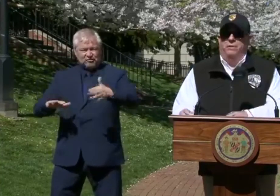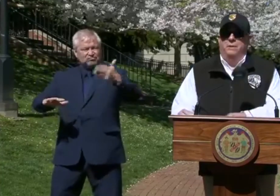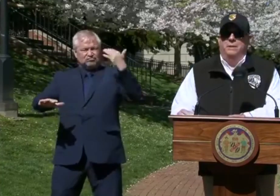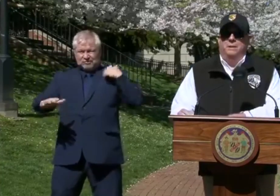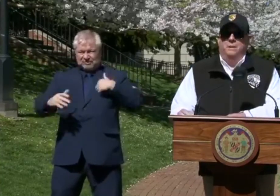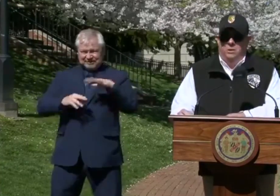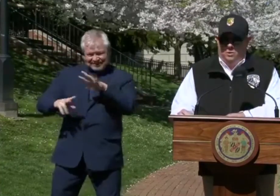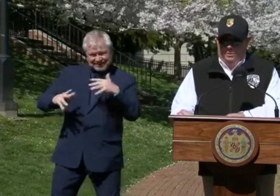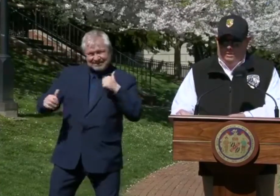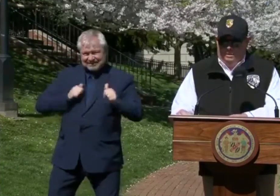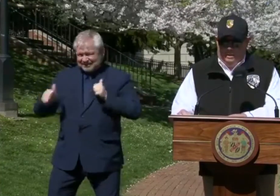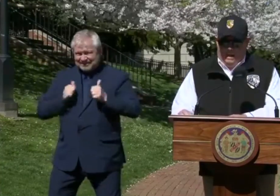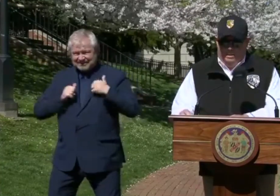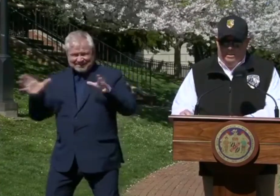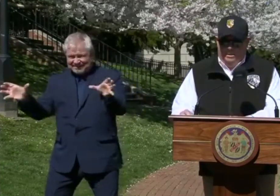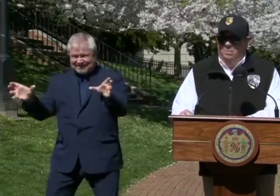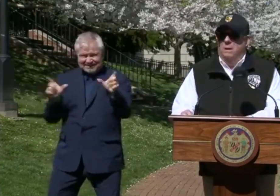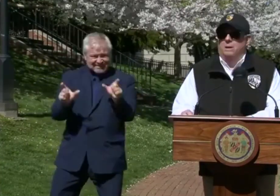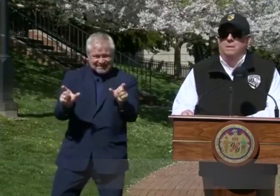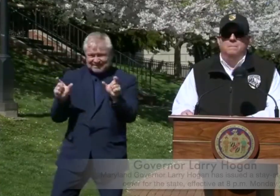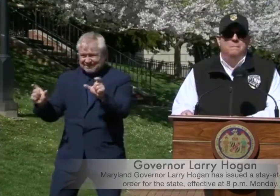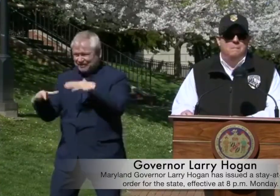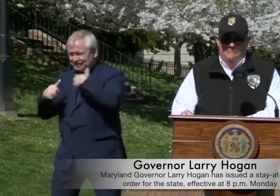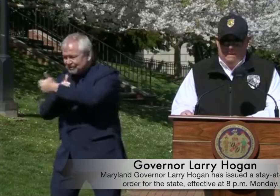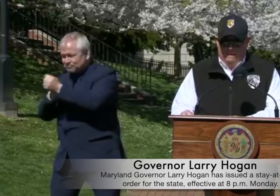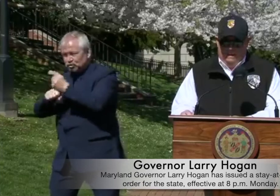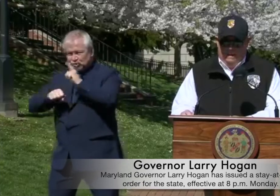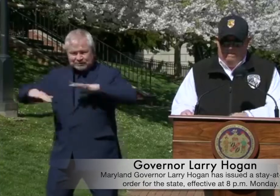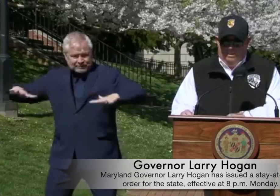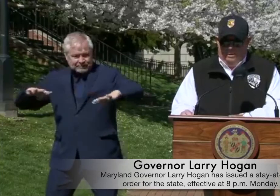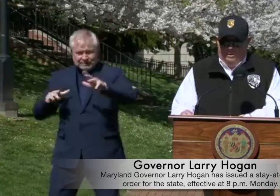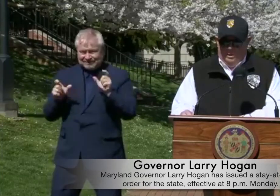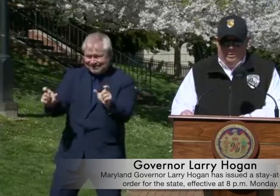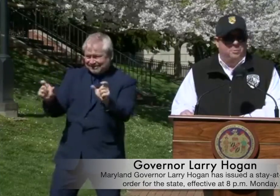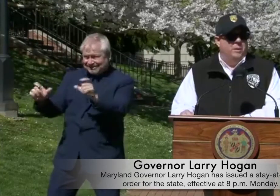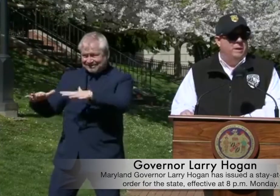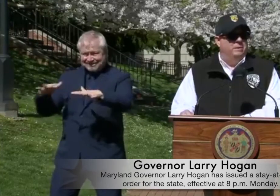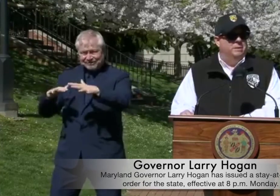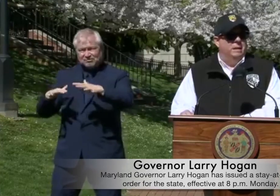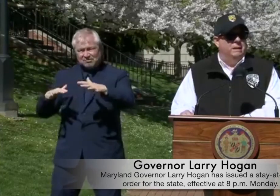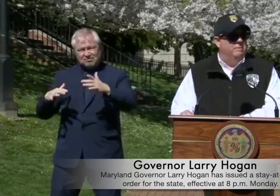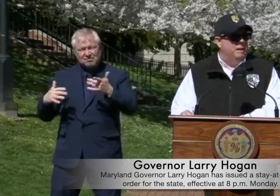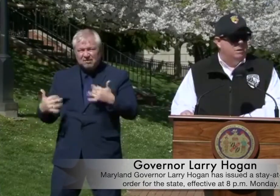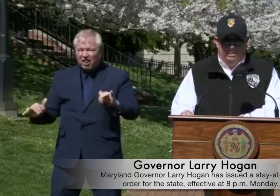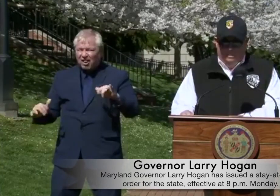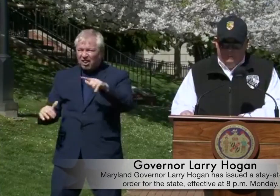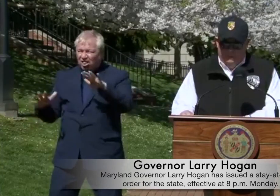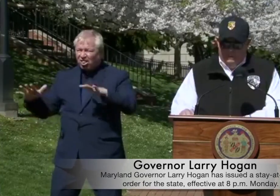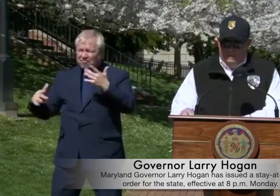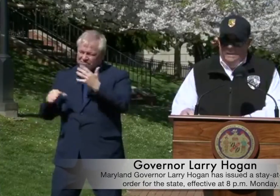aggressive social distancing actions in America in an effort to slow the spread of this deadly